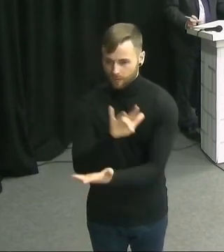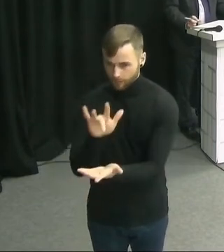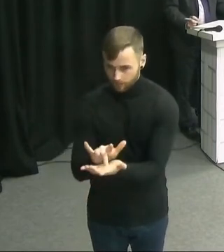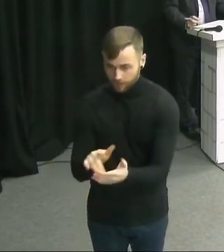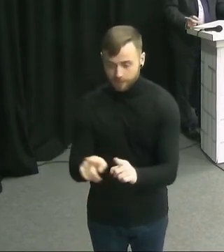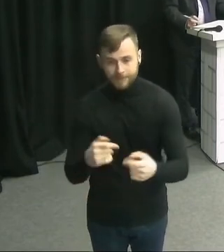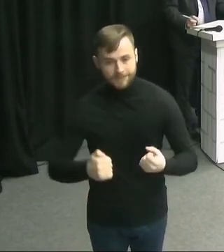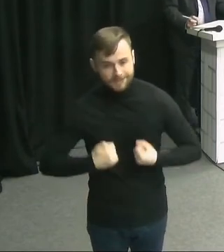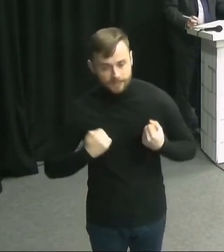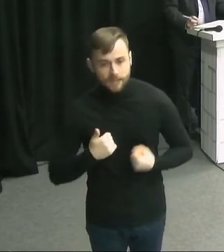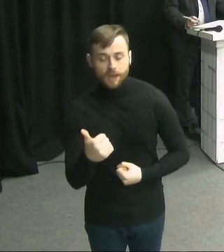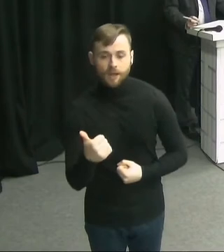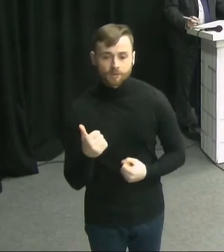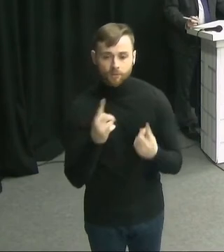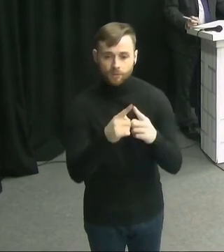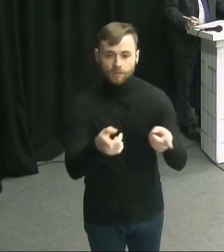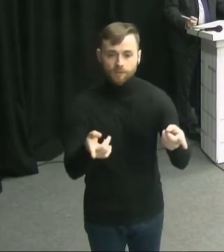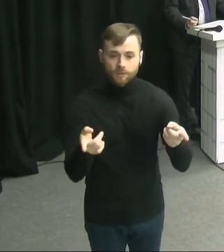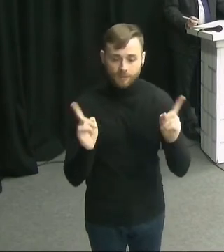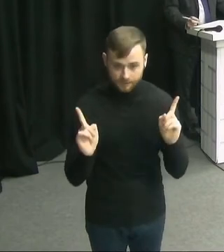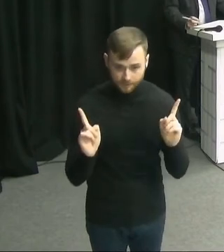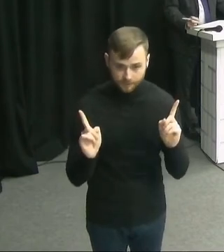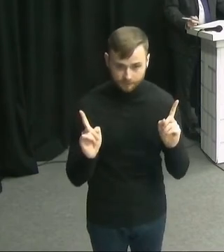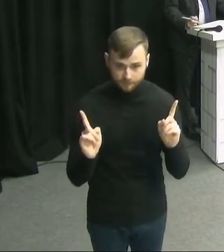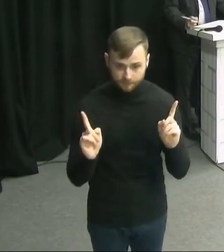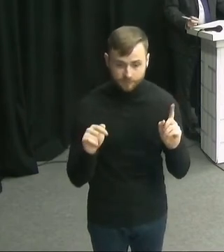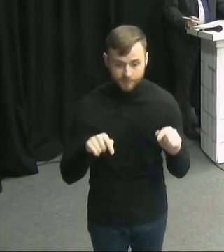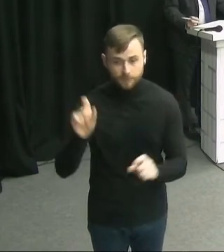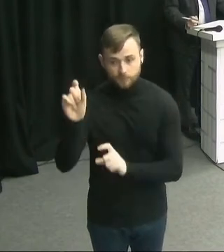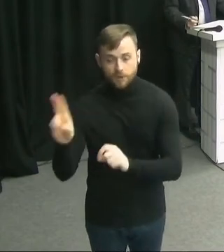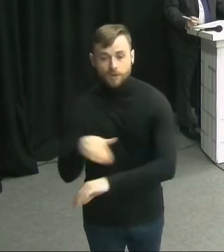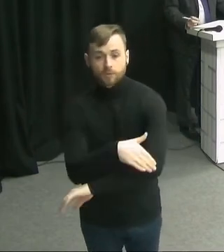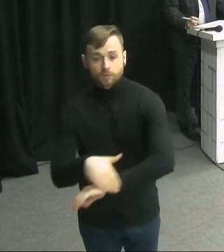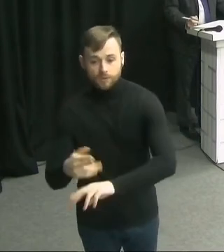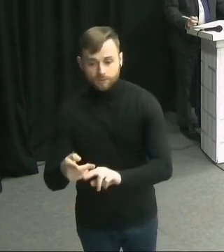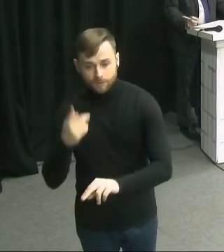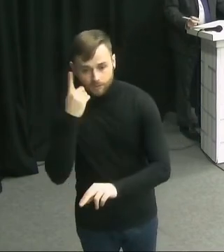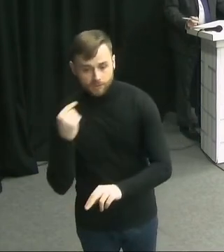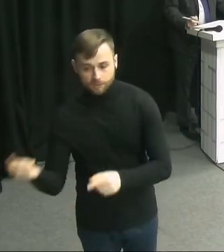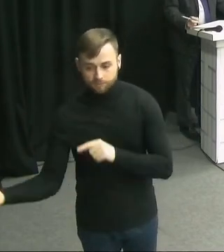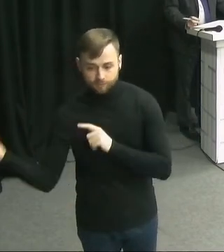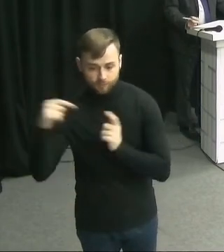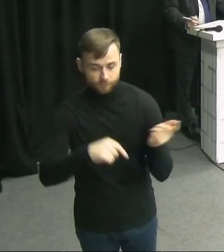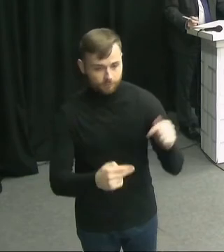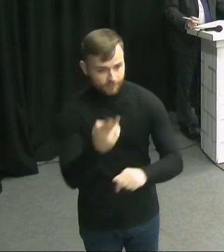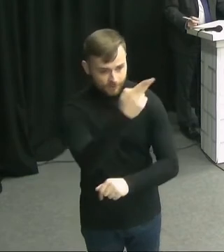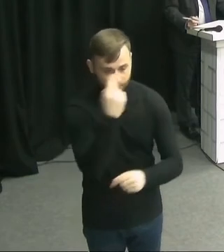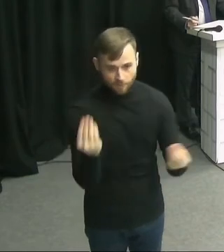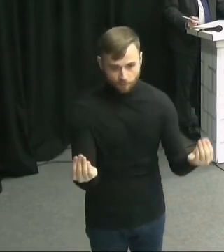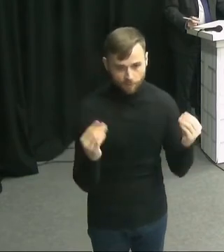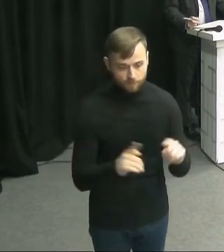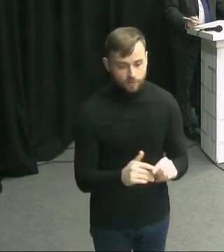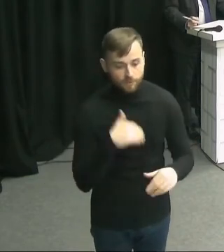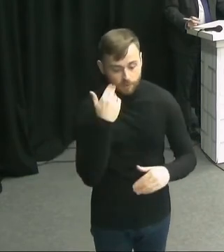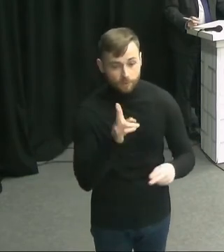The adaptation of academic and social environment for the international members of community of